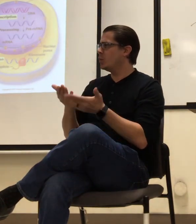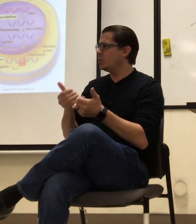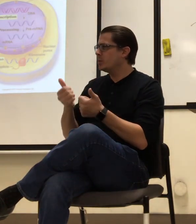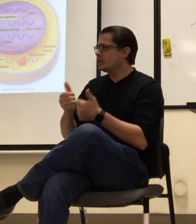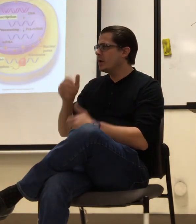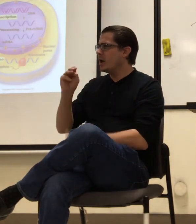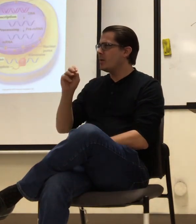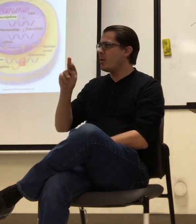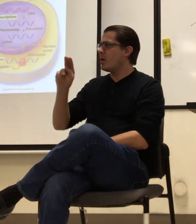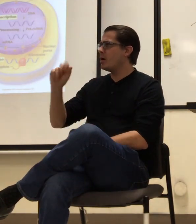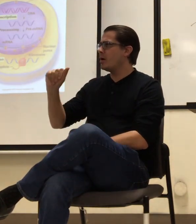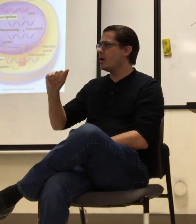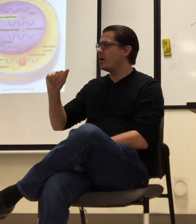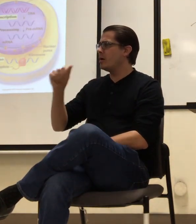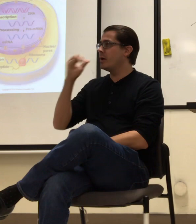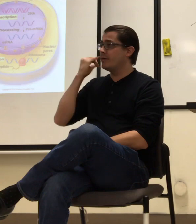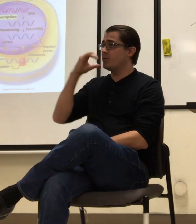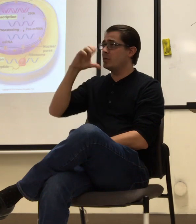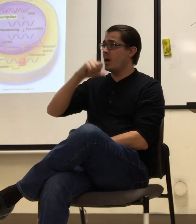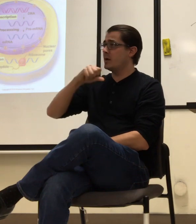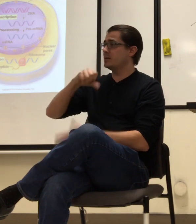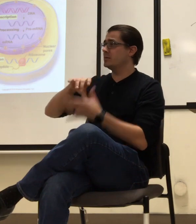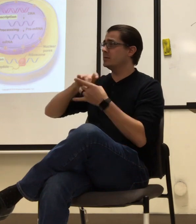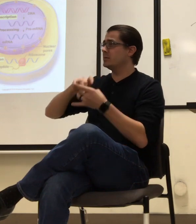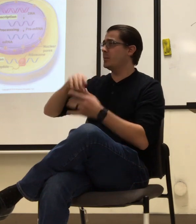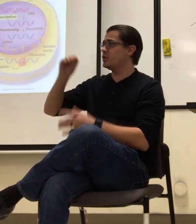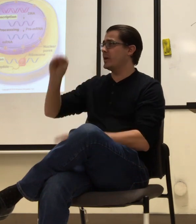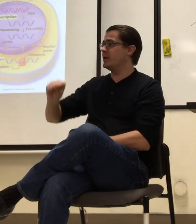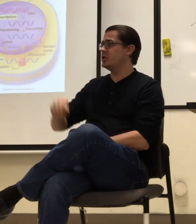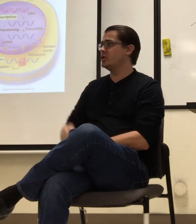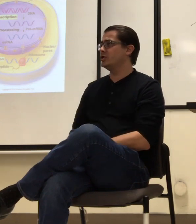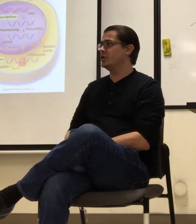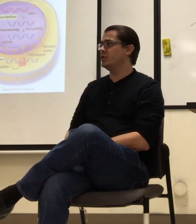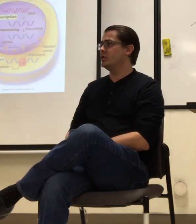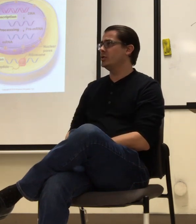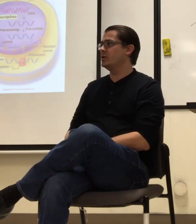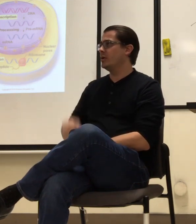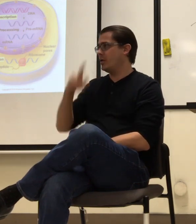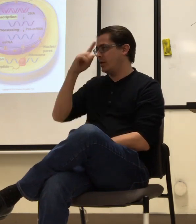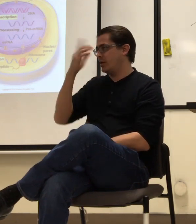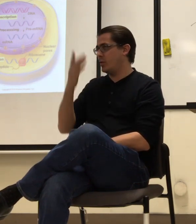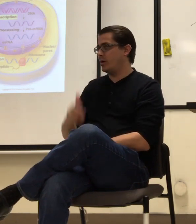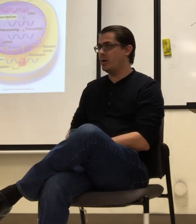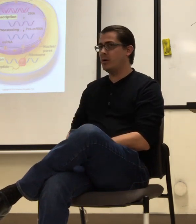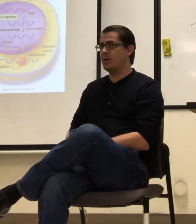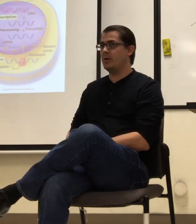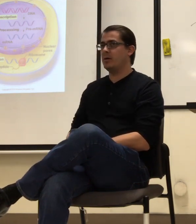mRNA? If you had to guess based on the percentage. What do you think?